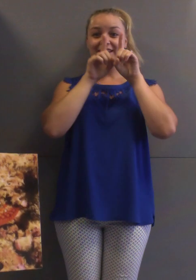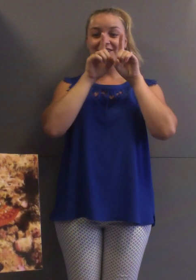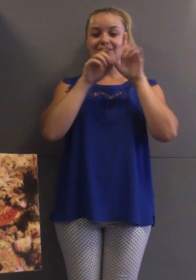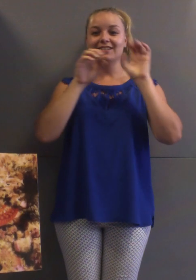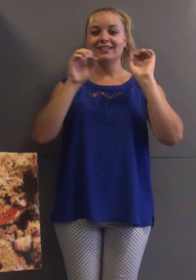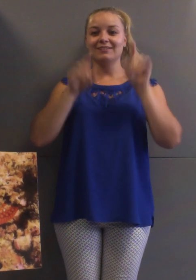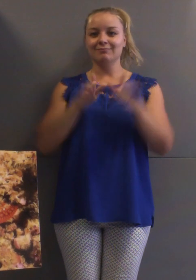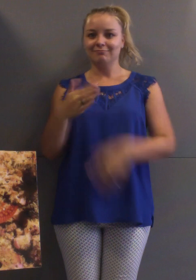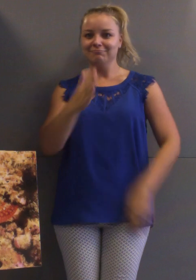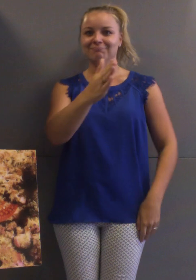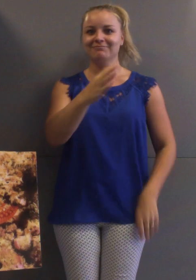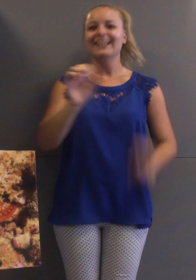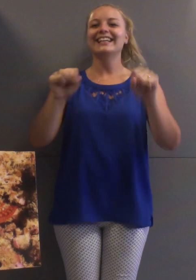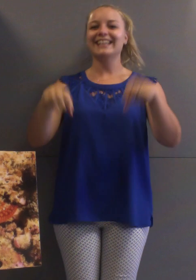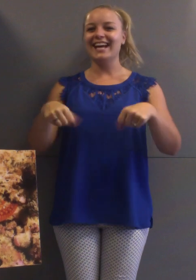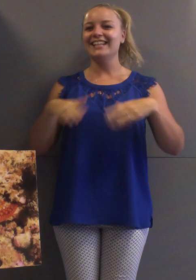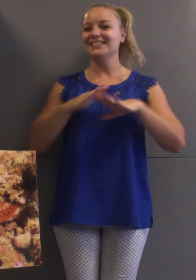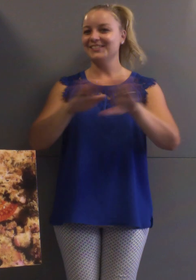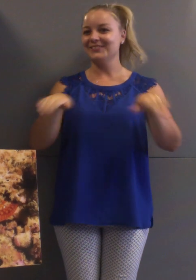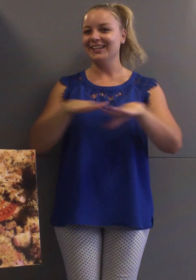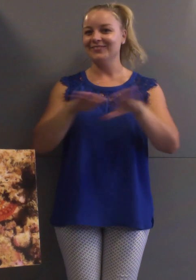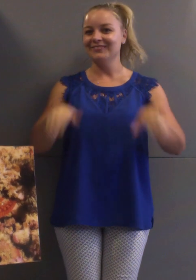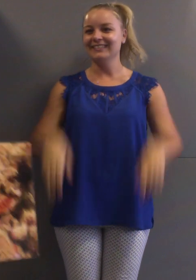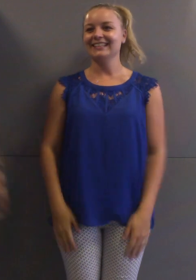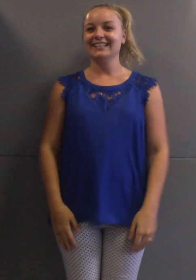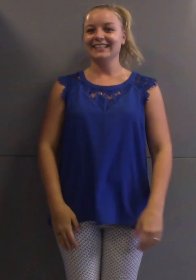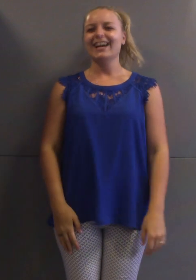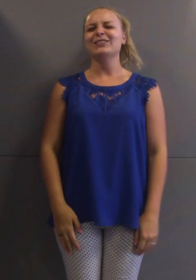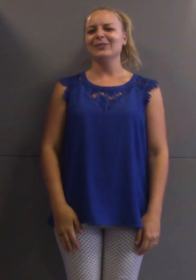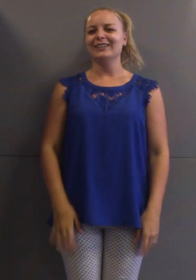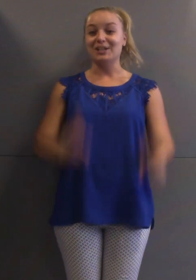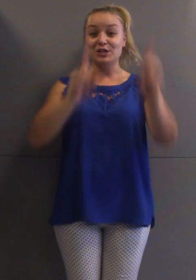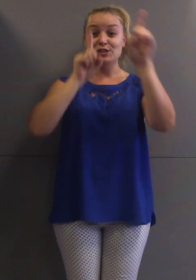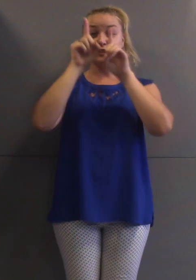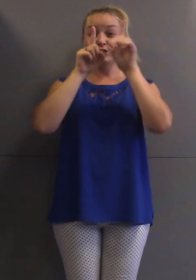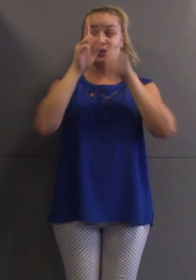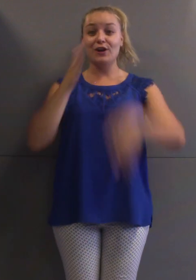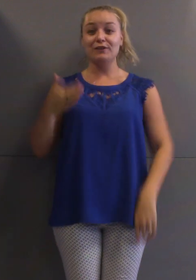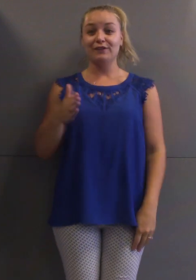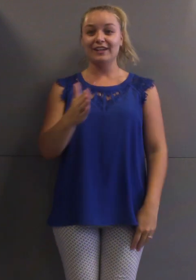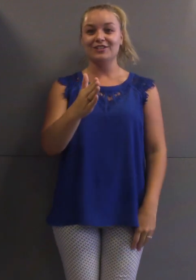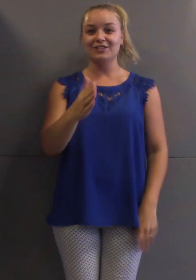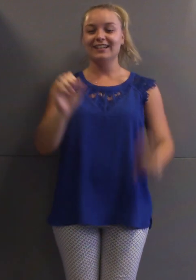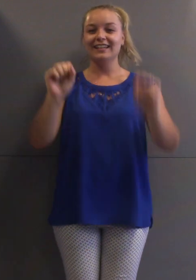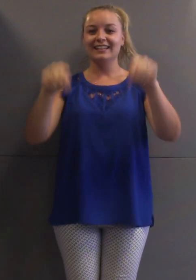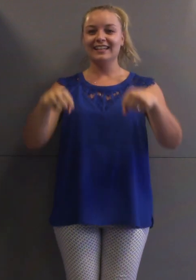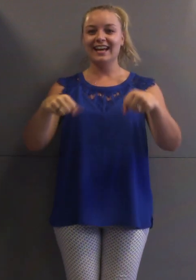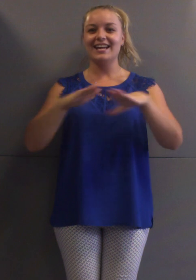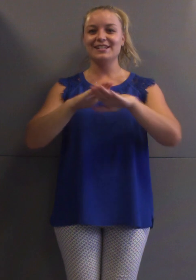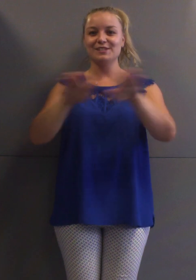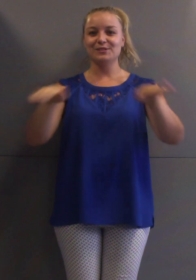Starfish can swim. Let's do that one again. Starfish can